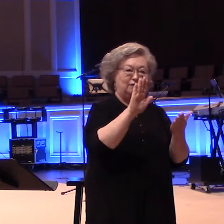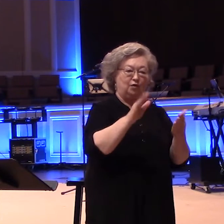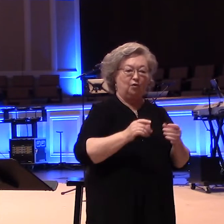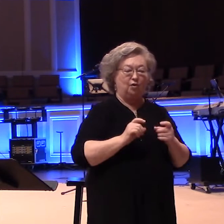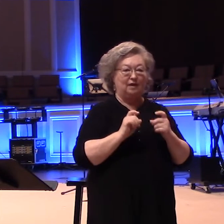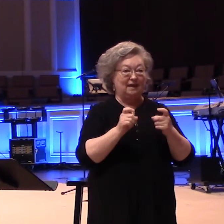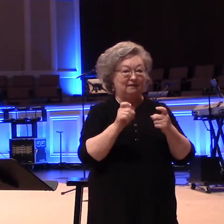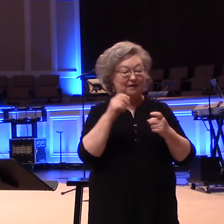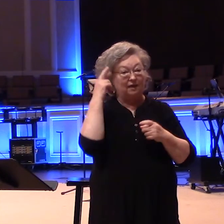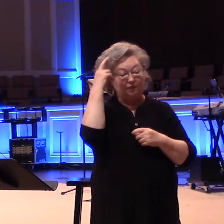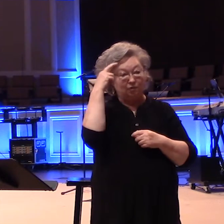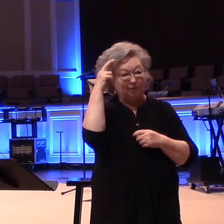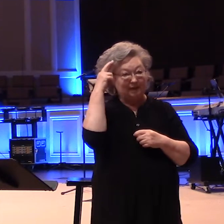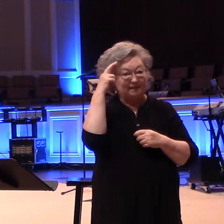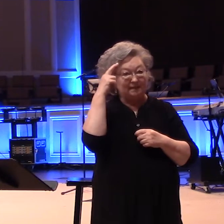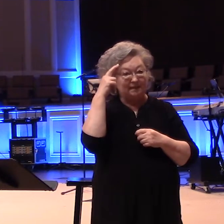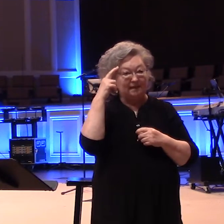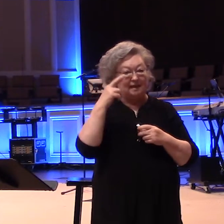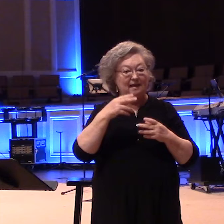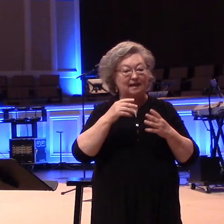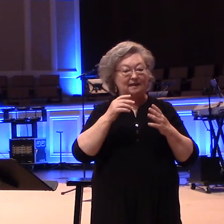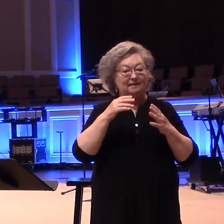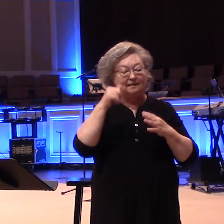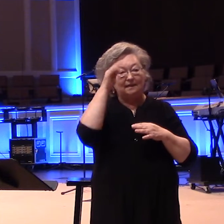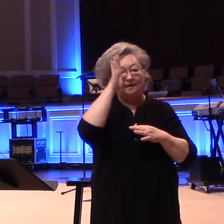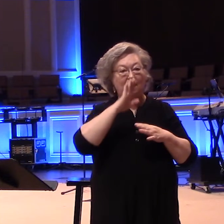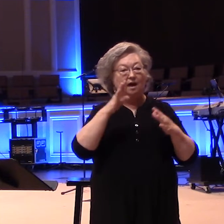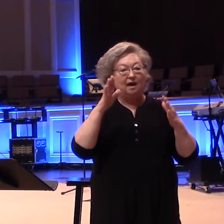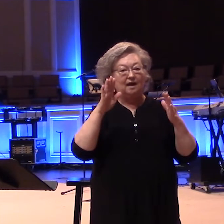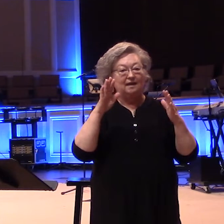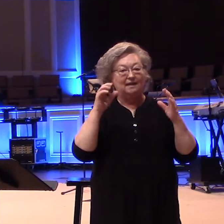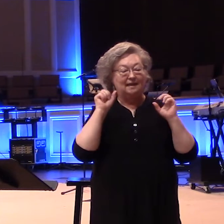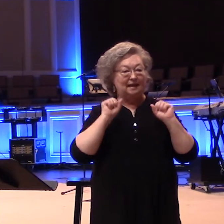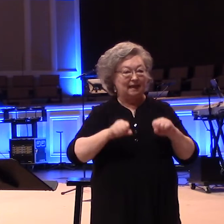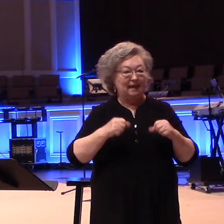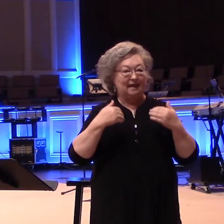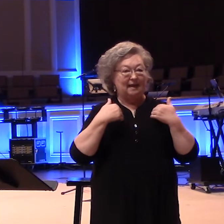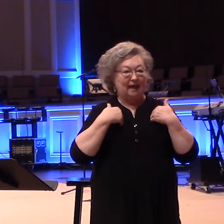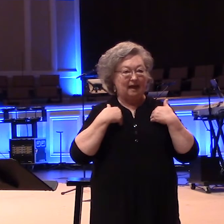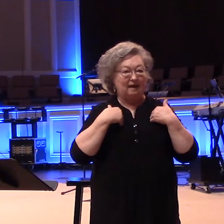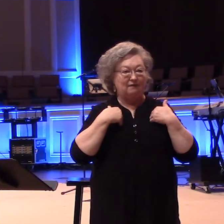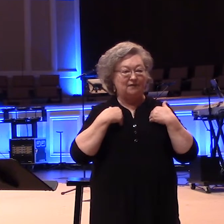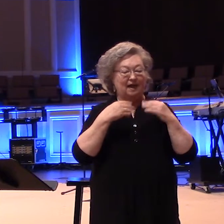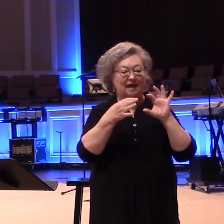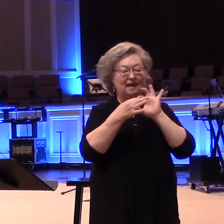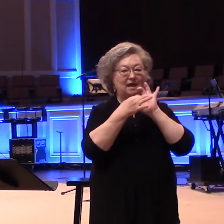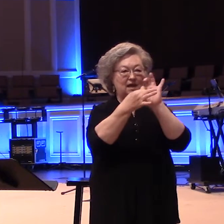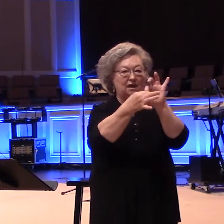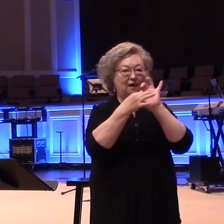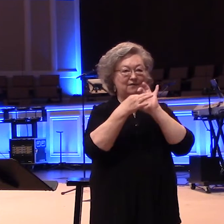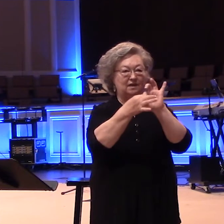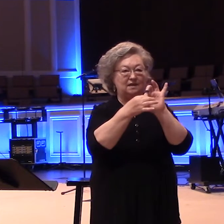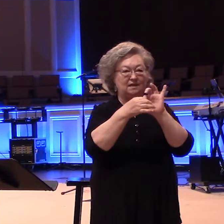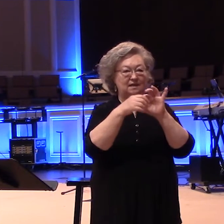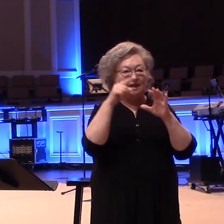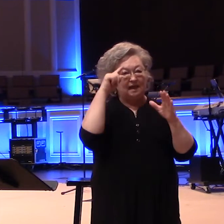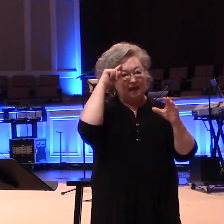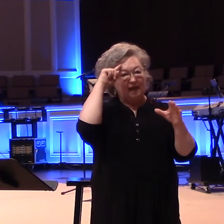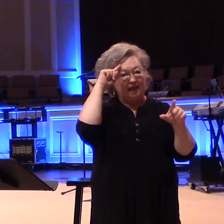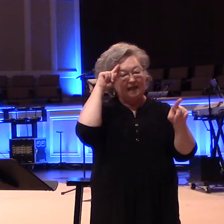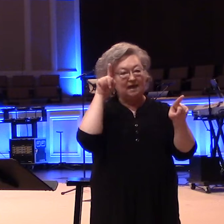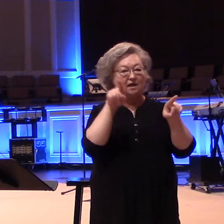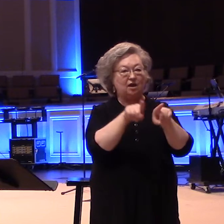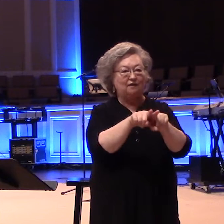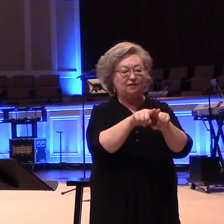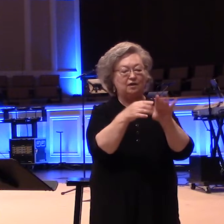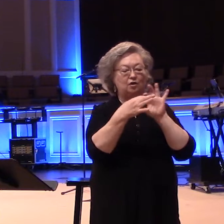in covenant relationship with you to give you all of who he is and to actually